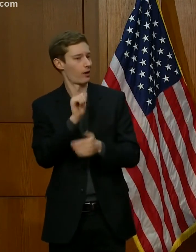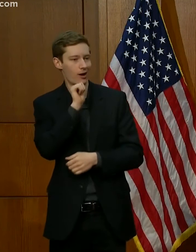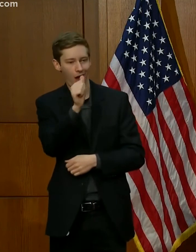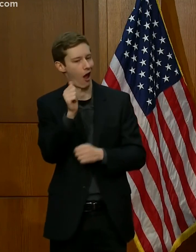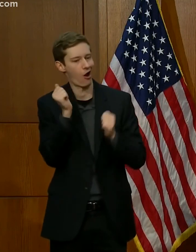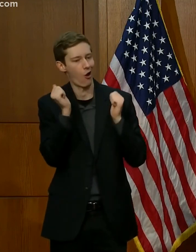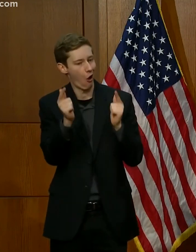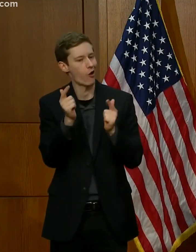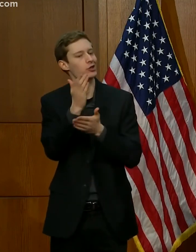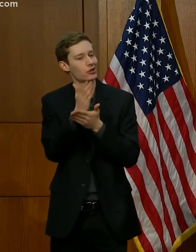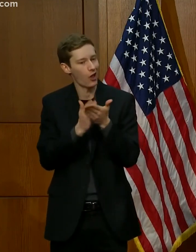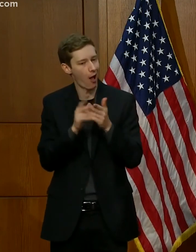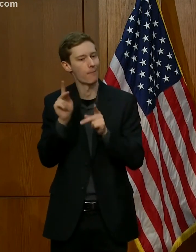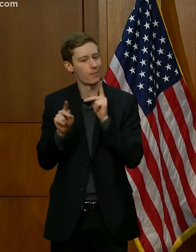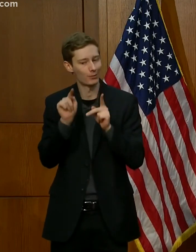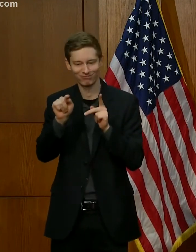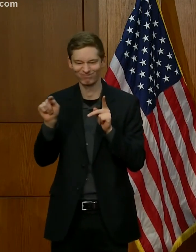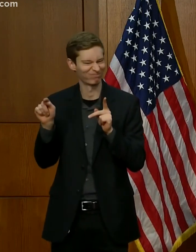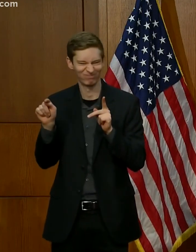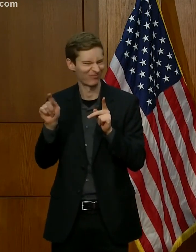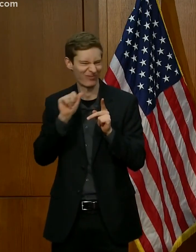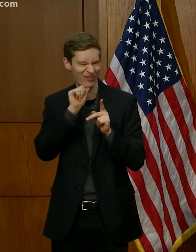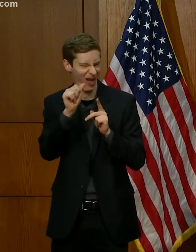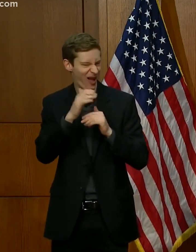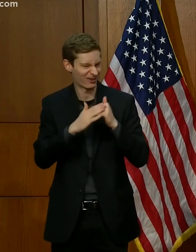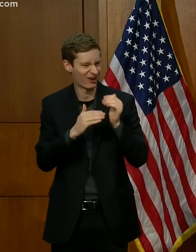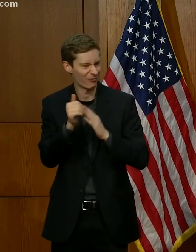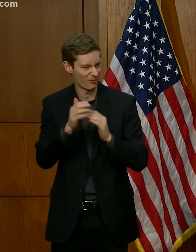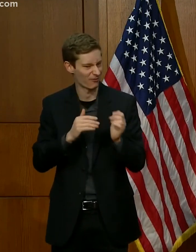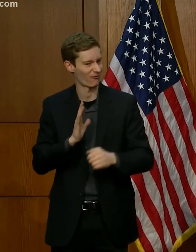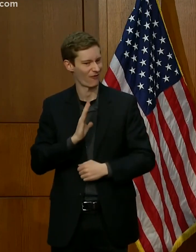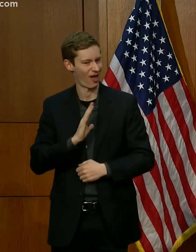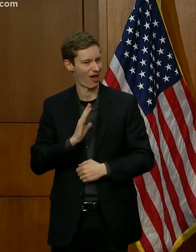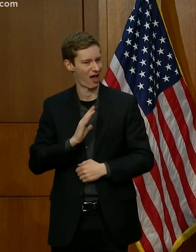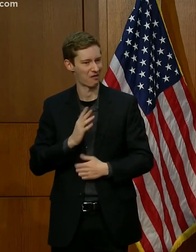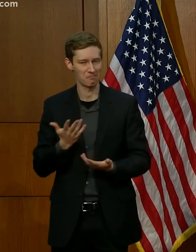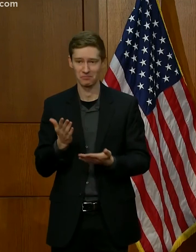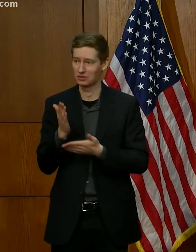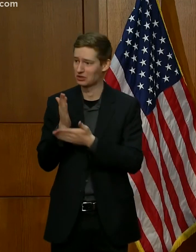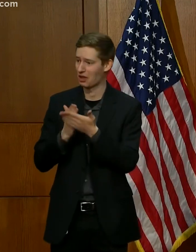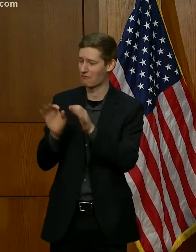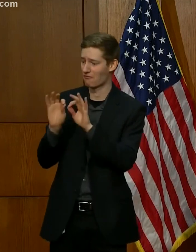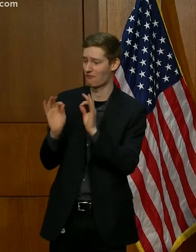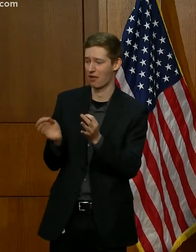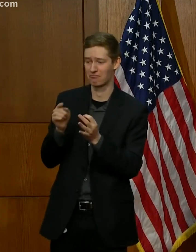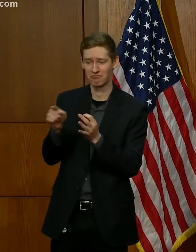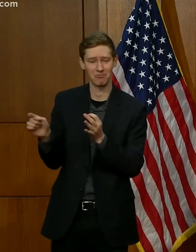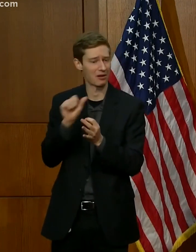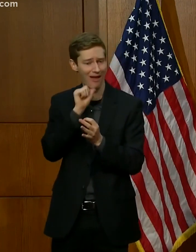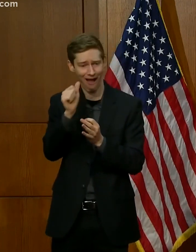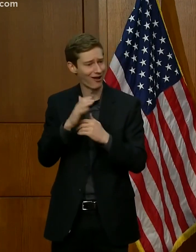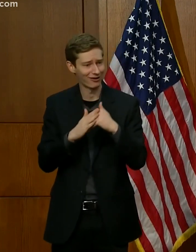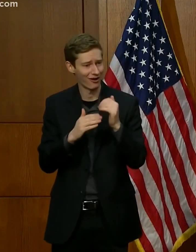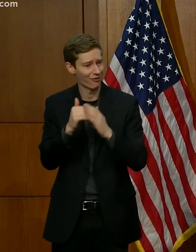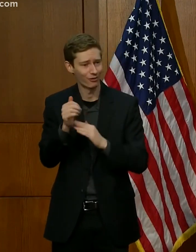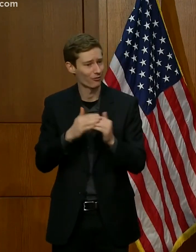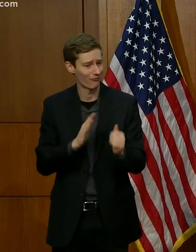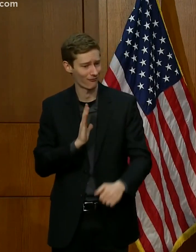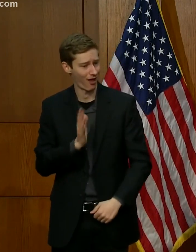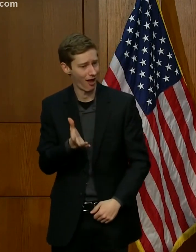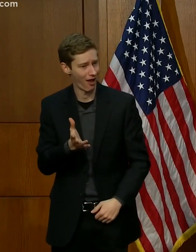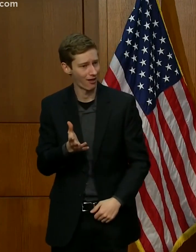be individuals that don't feel comfortable. There will be families. I have a lot of families that I've taken care of that